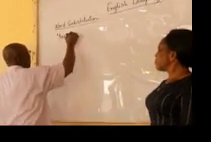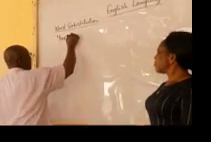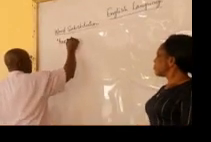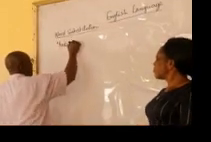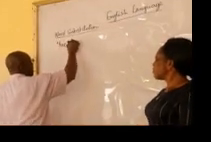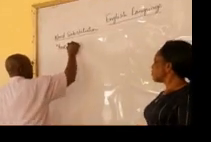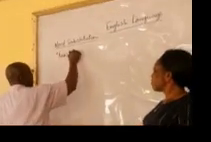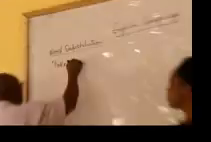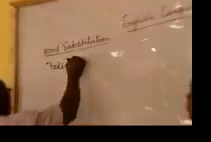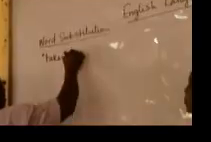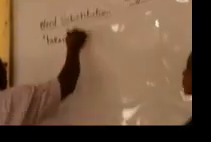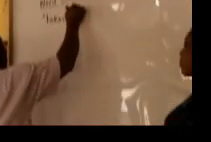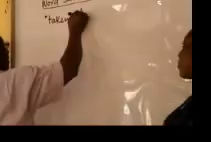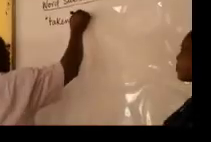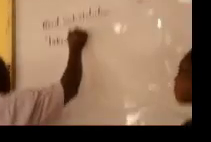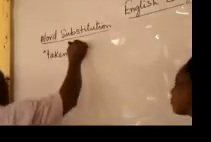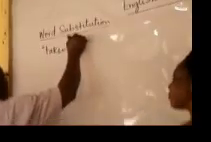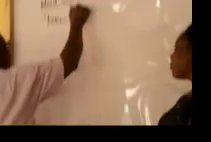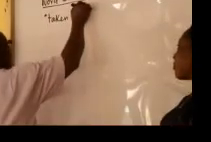out.